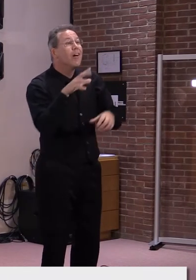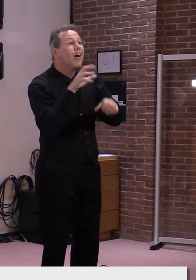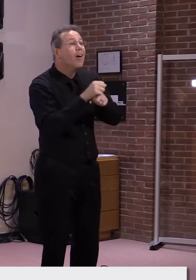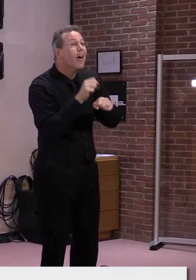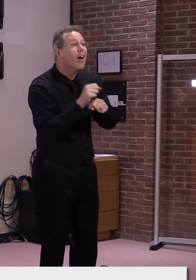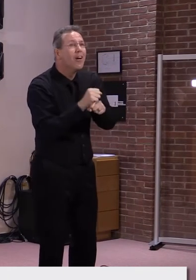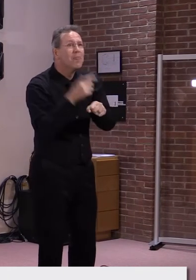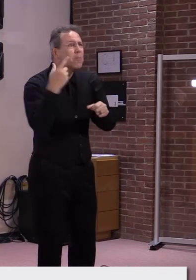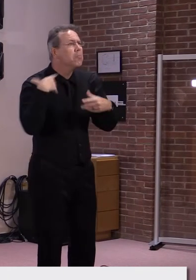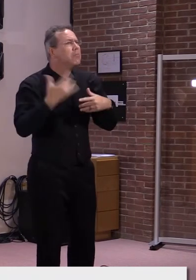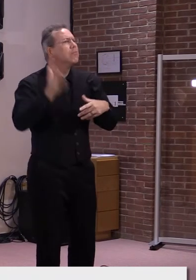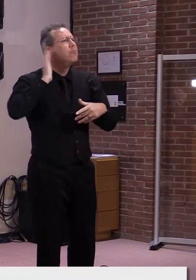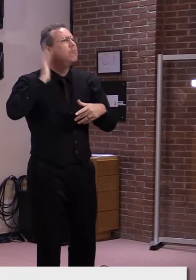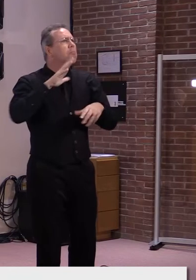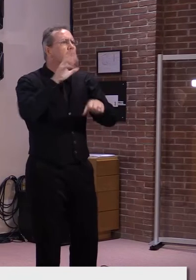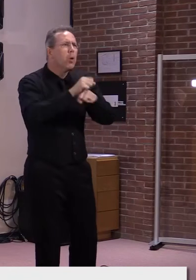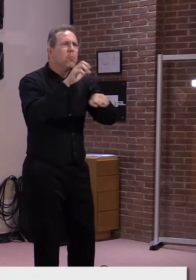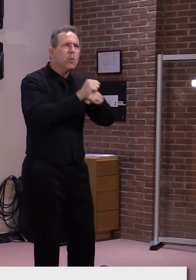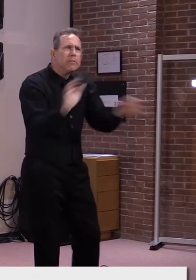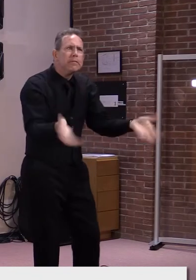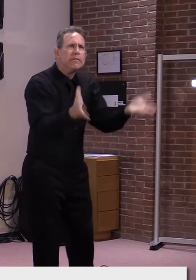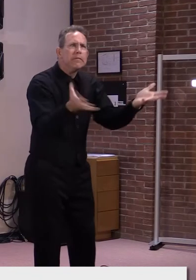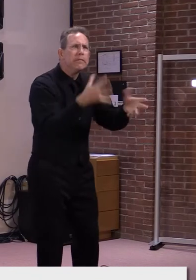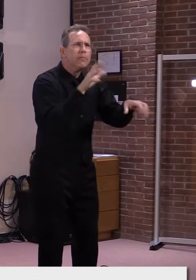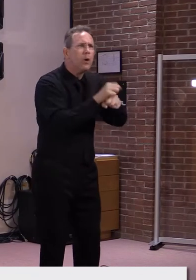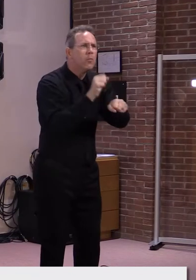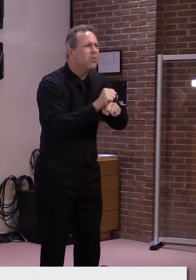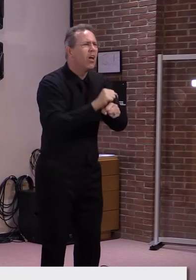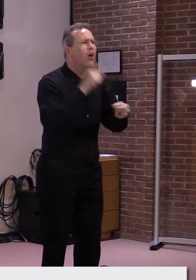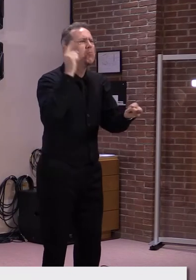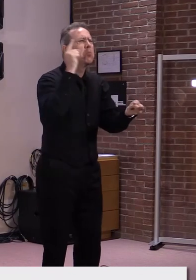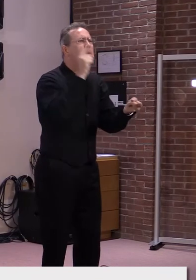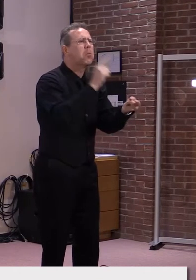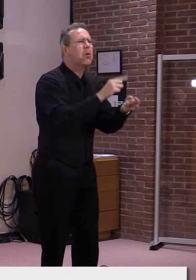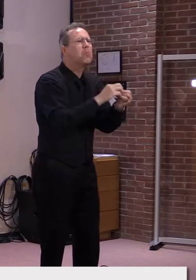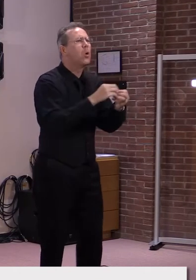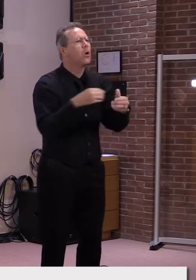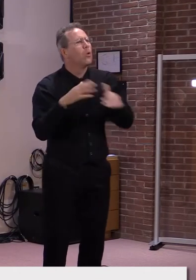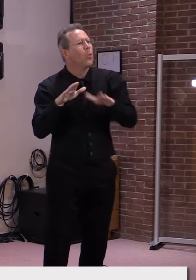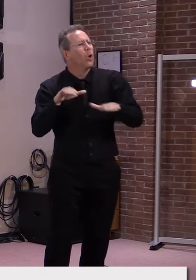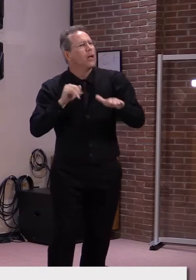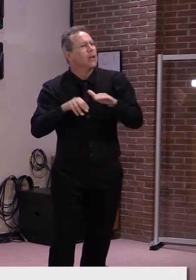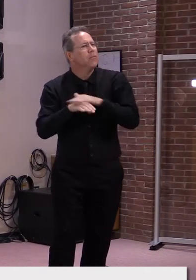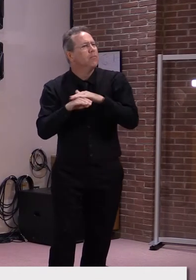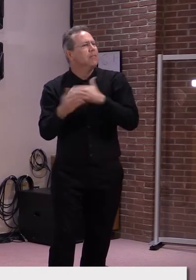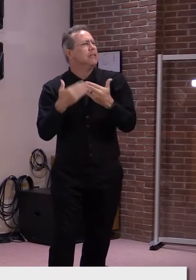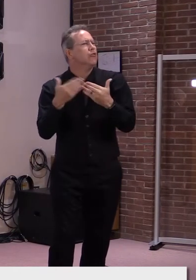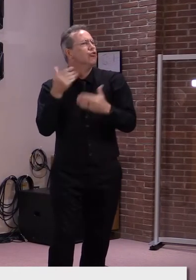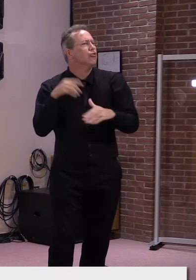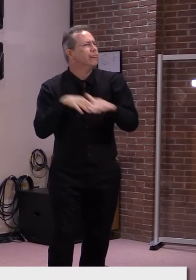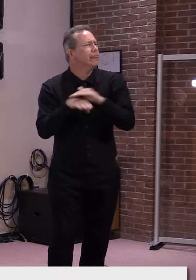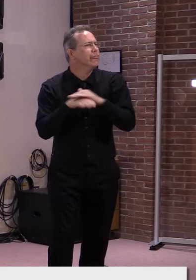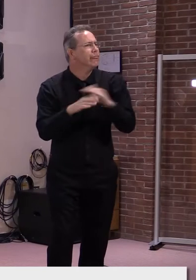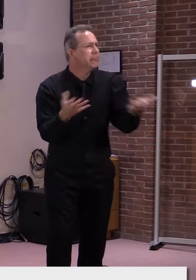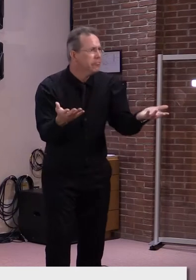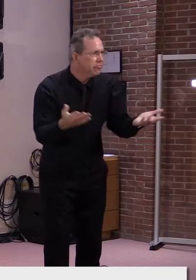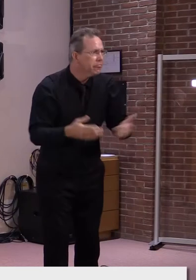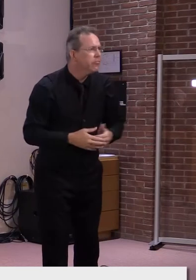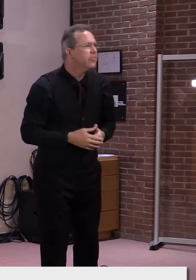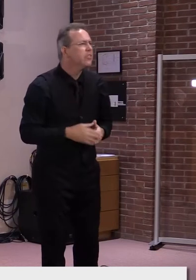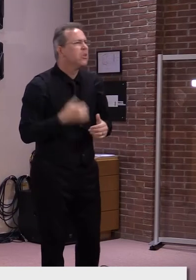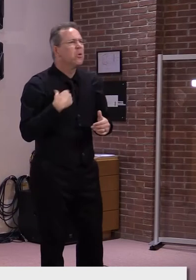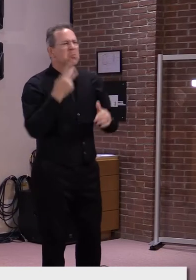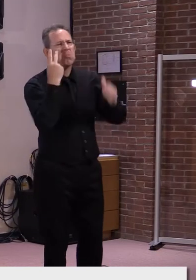advantage of the walk-in opportunities. We anticipated this shift would happen as we offered